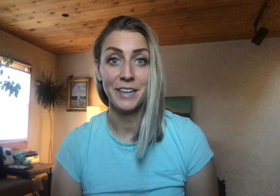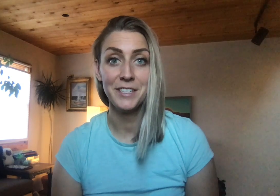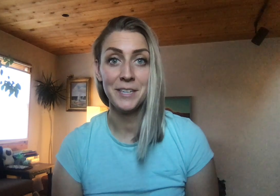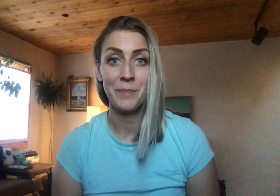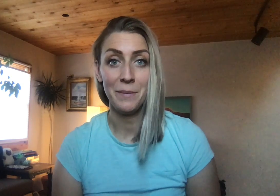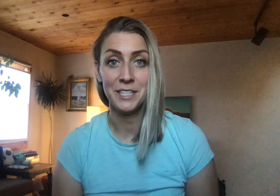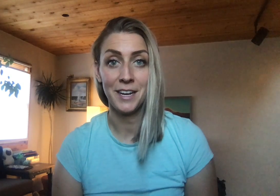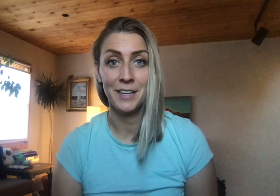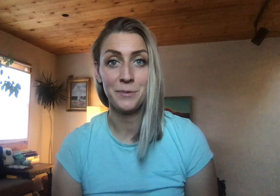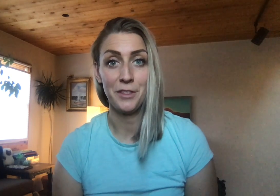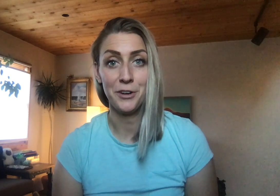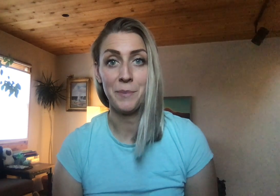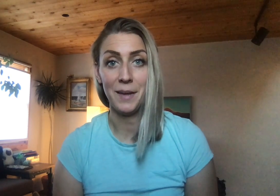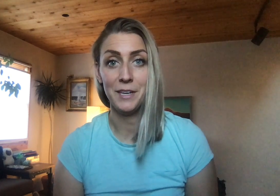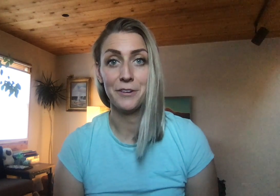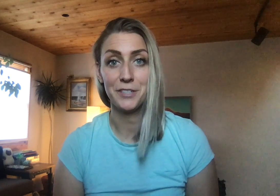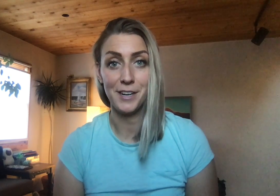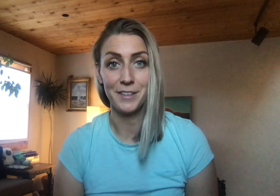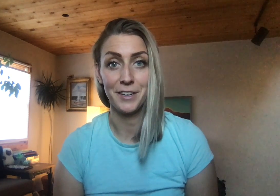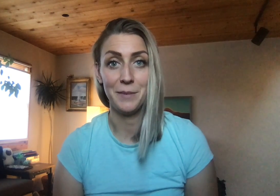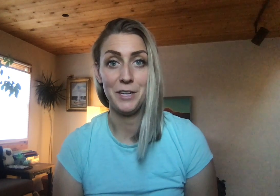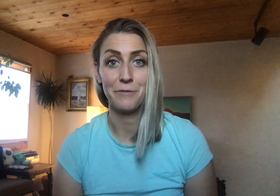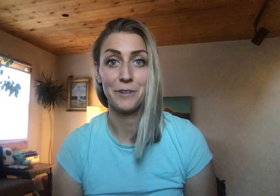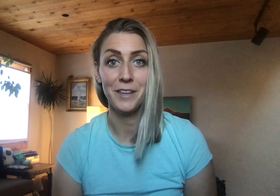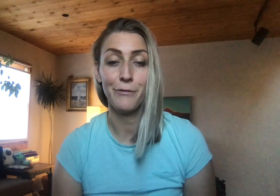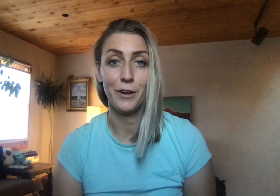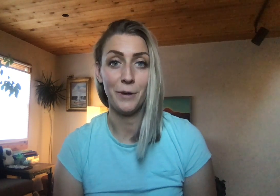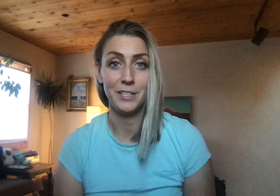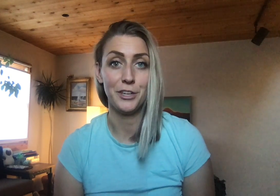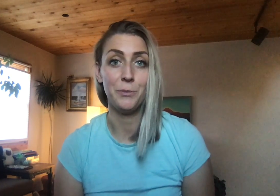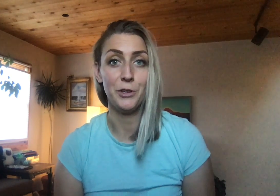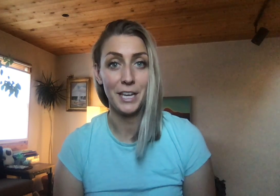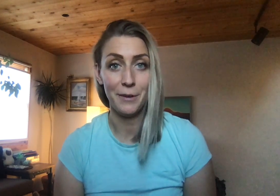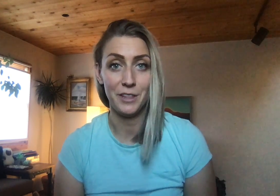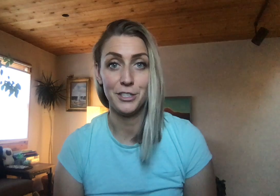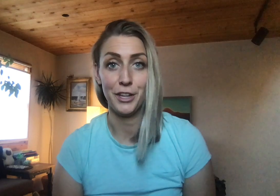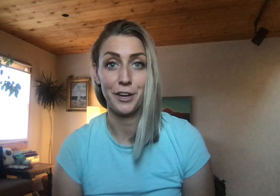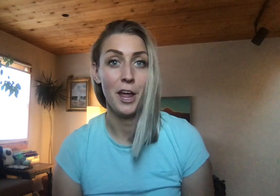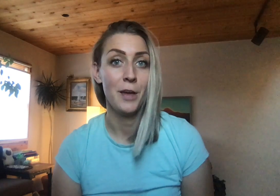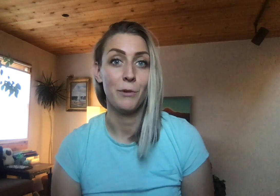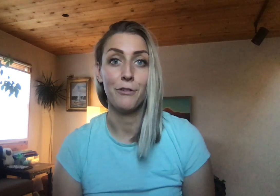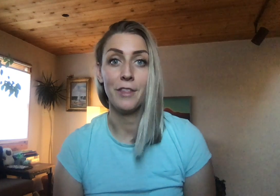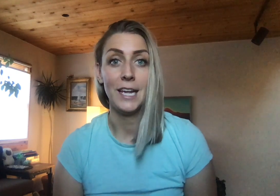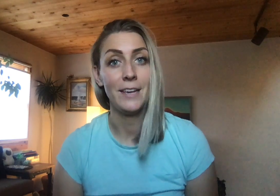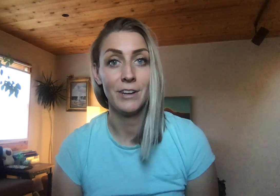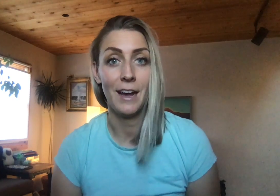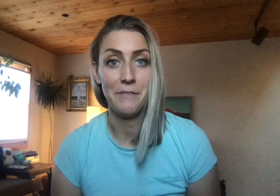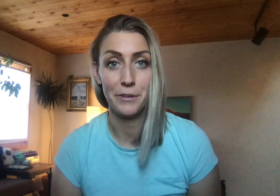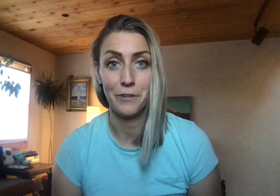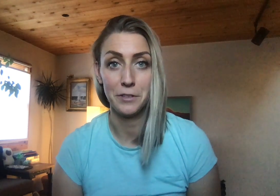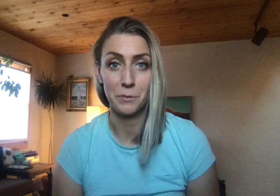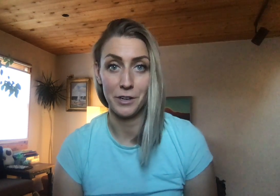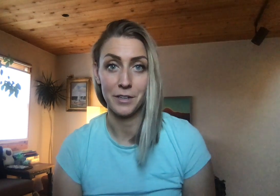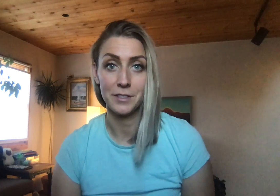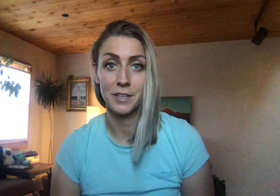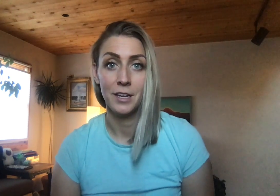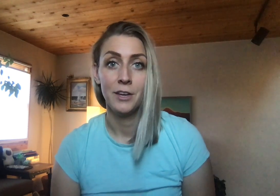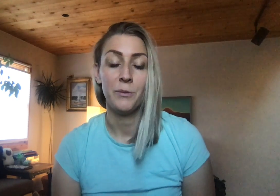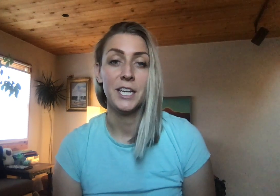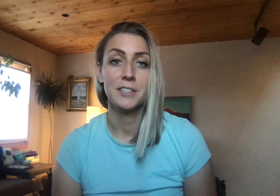Practicing baby signs with your baby or toddler can be a really fun way to communicate with each other before they even have their first words. We can